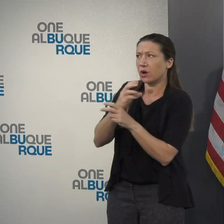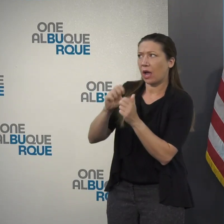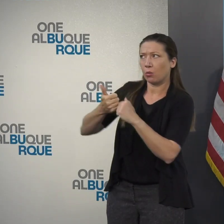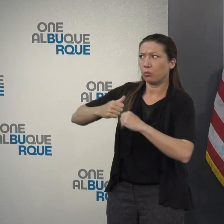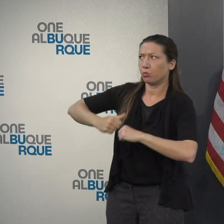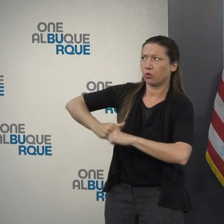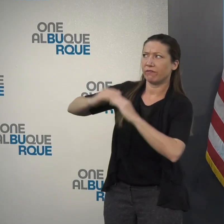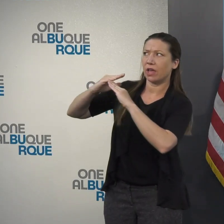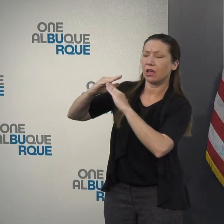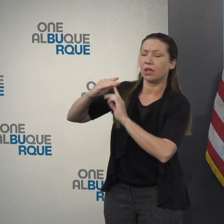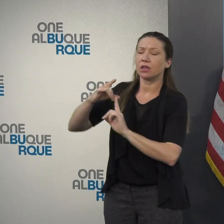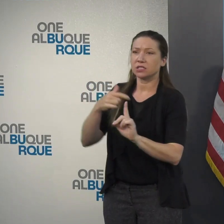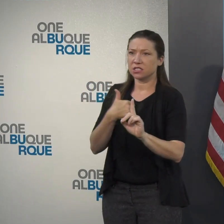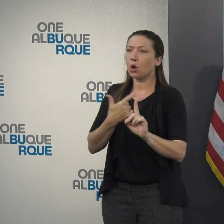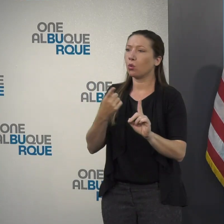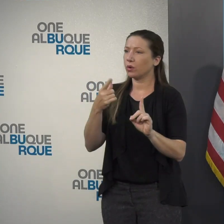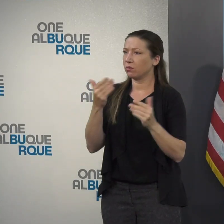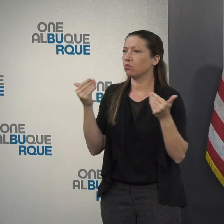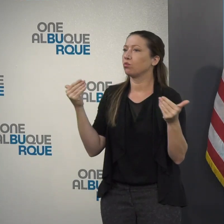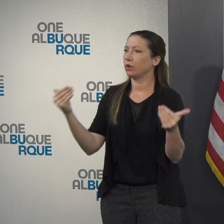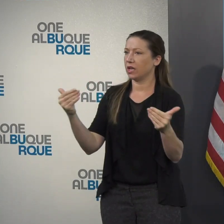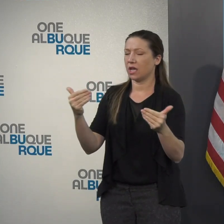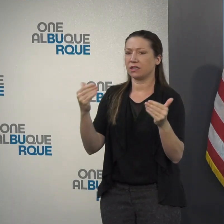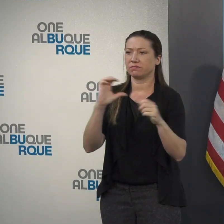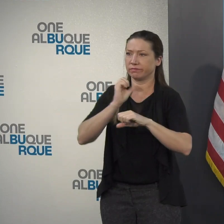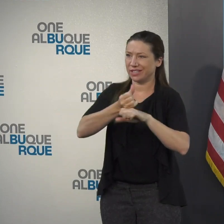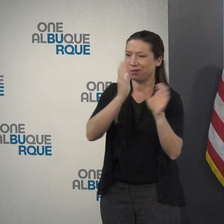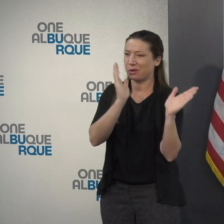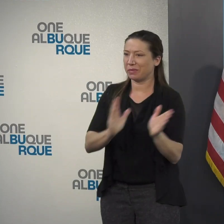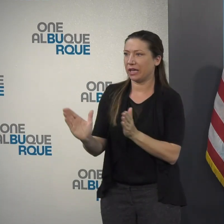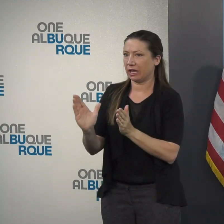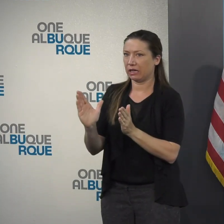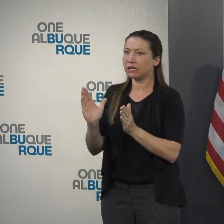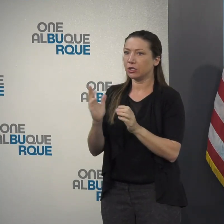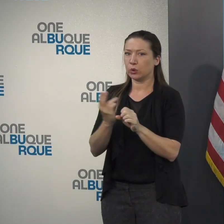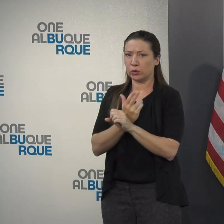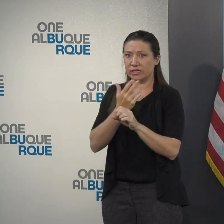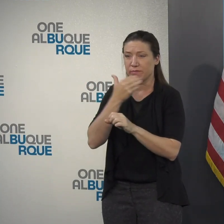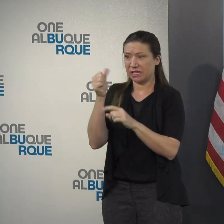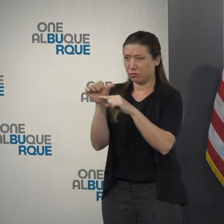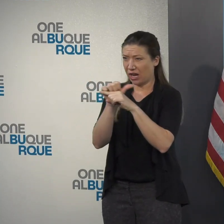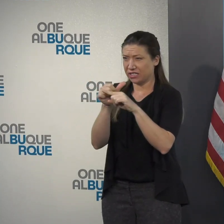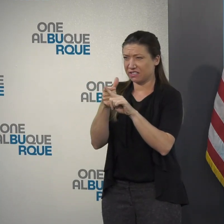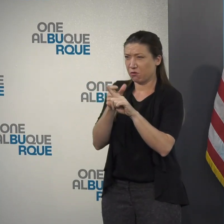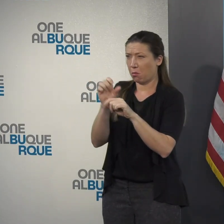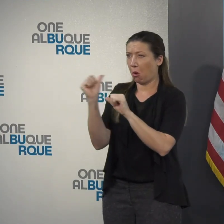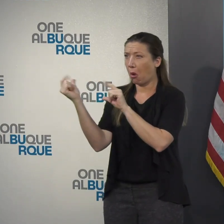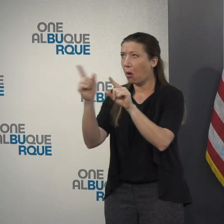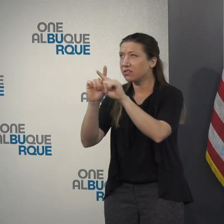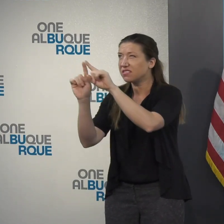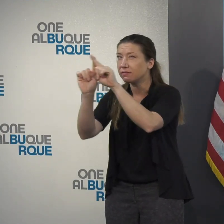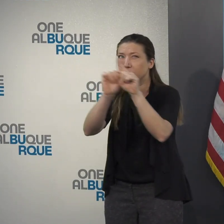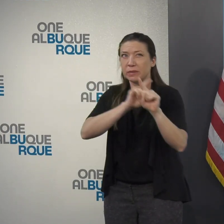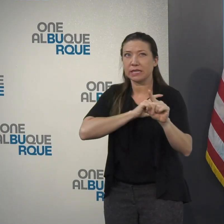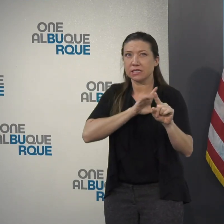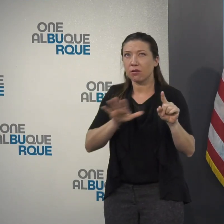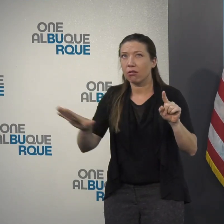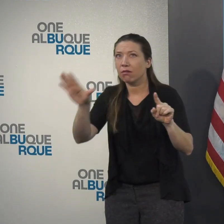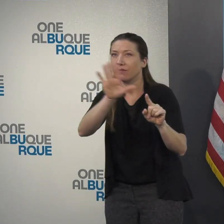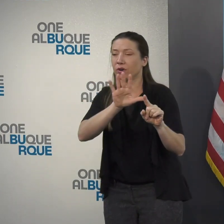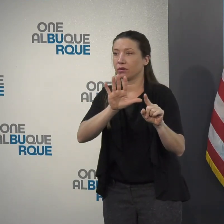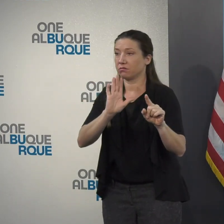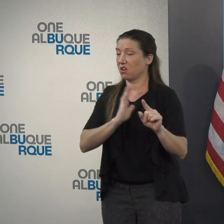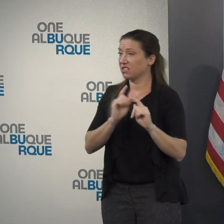And we said, let's put together a plan that borrows the best practices that we can. And our team did